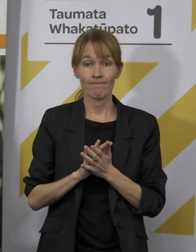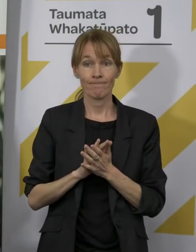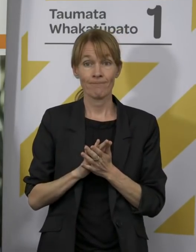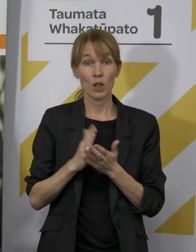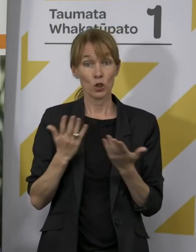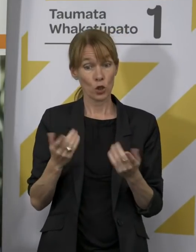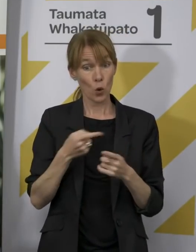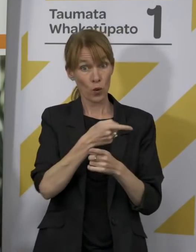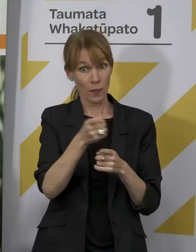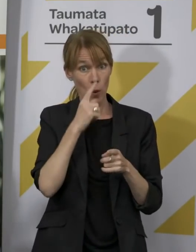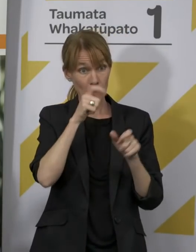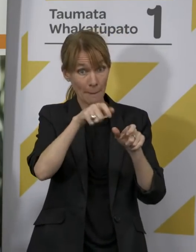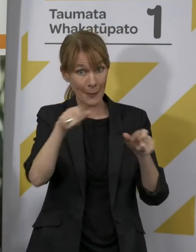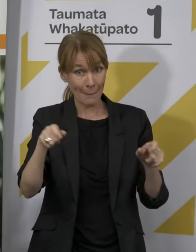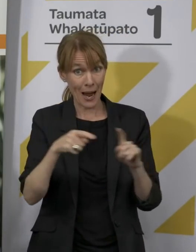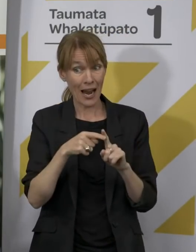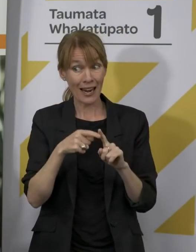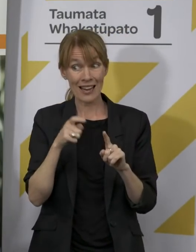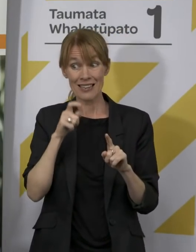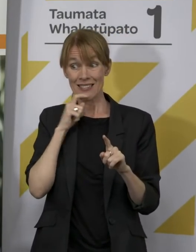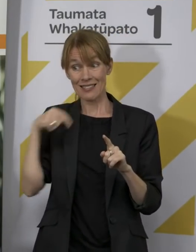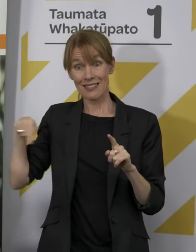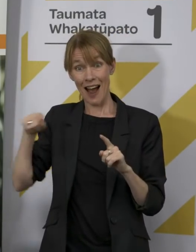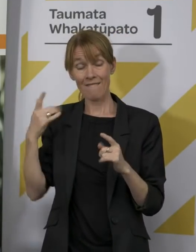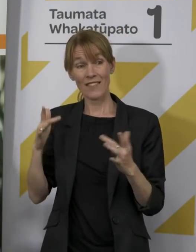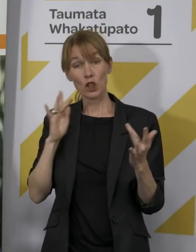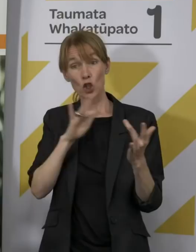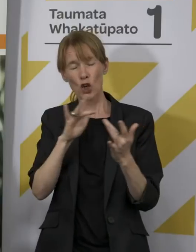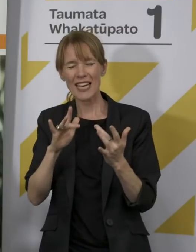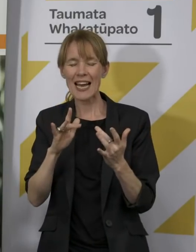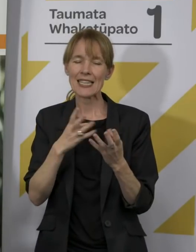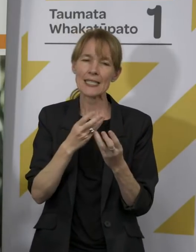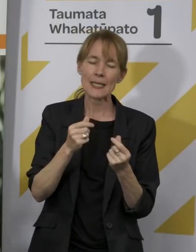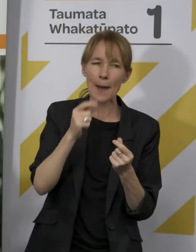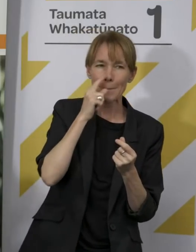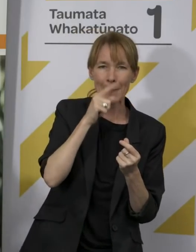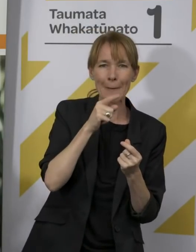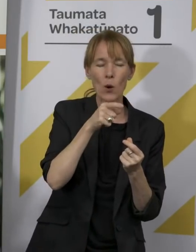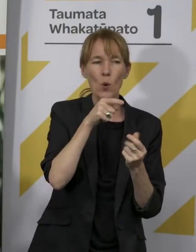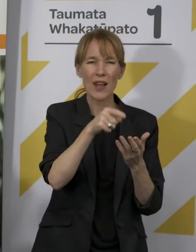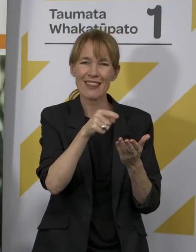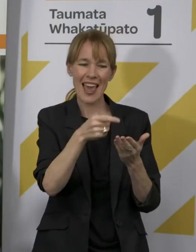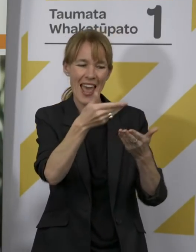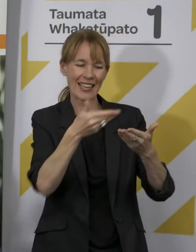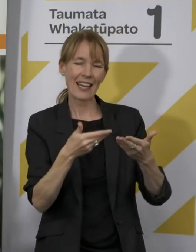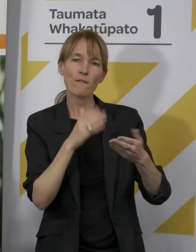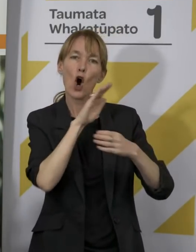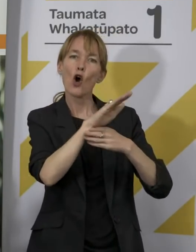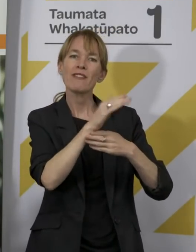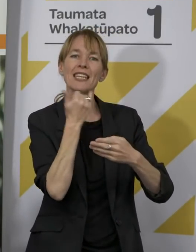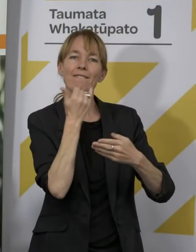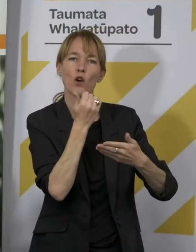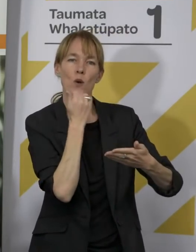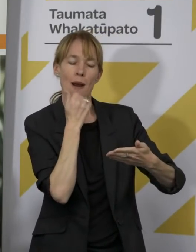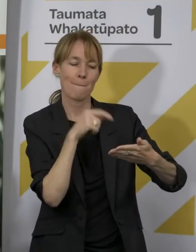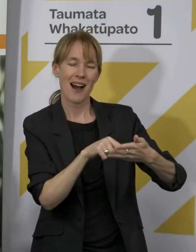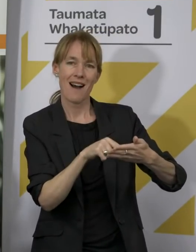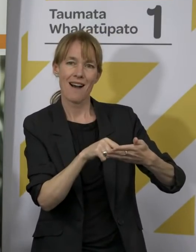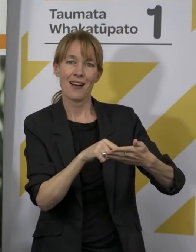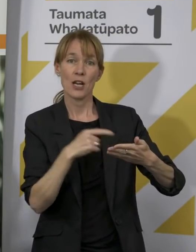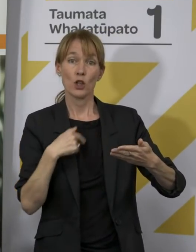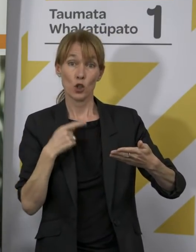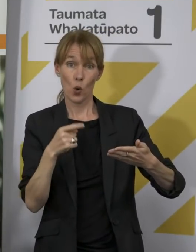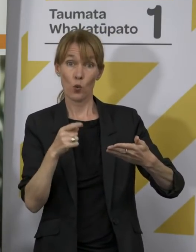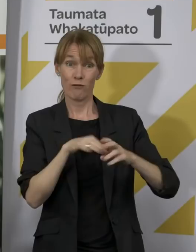or there will have been attempts to contact them. Sometimes the phone numbers are phone numbers offshore, so they're international cell phones, and the calls don't